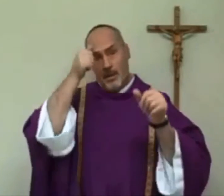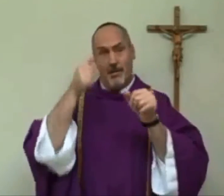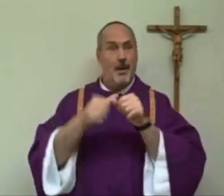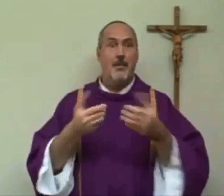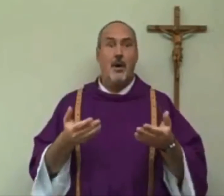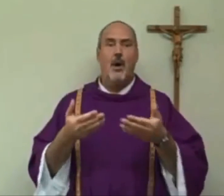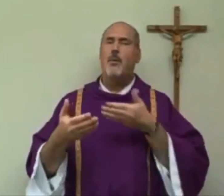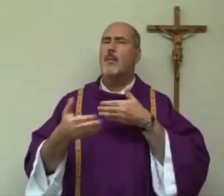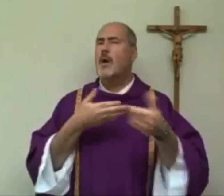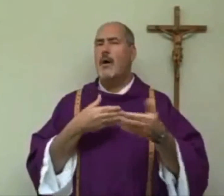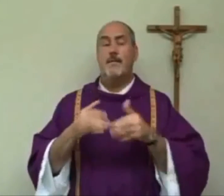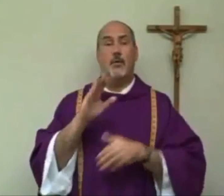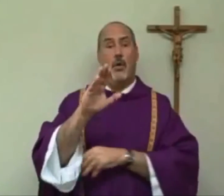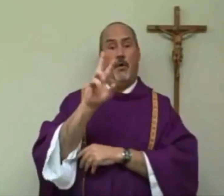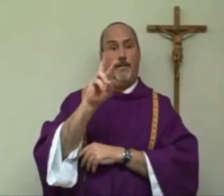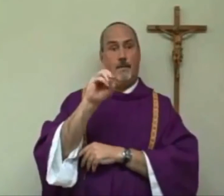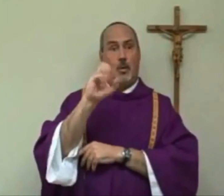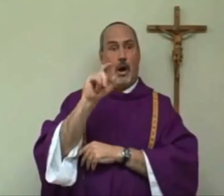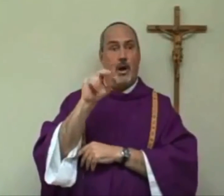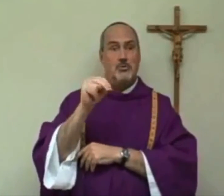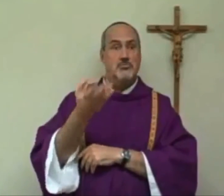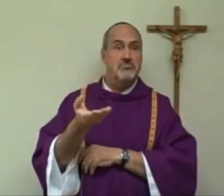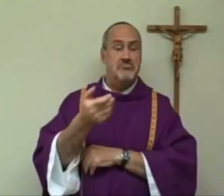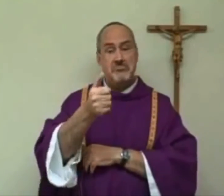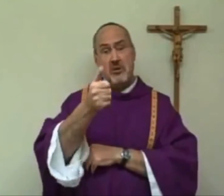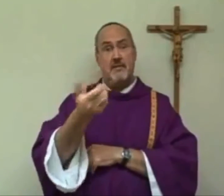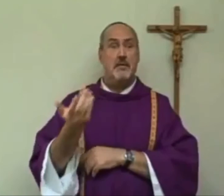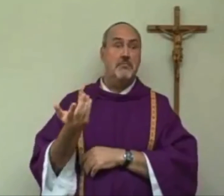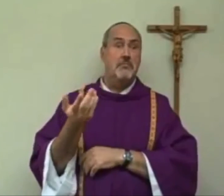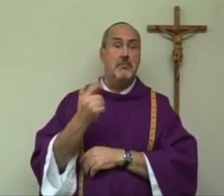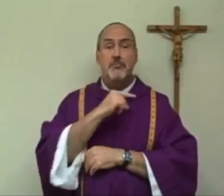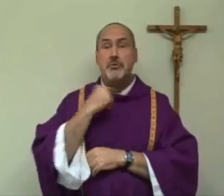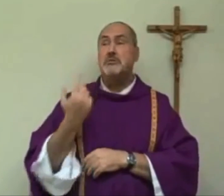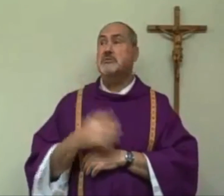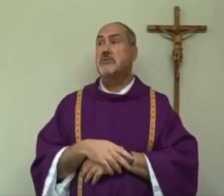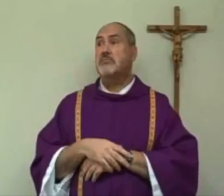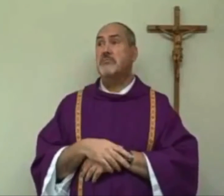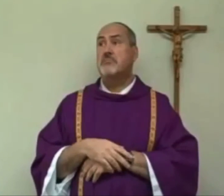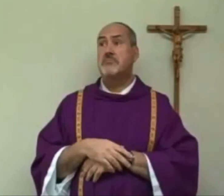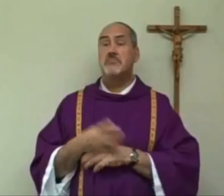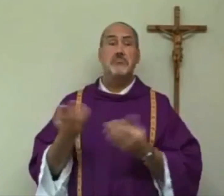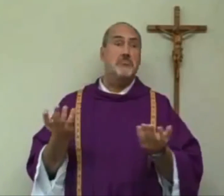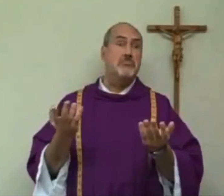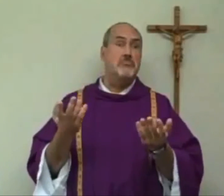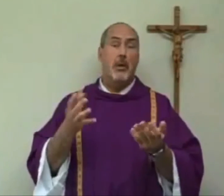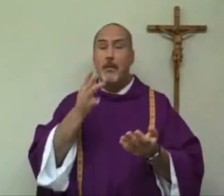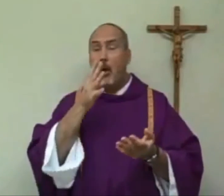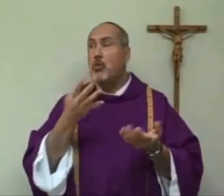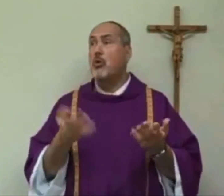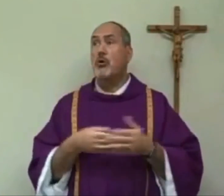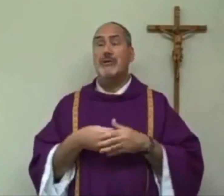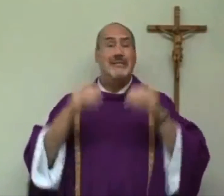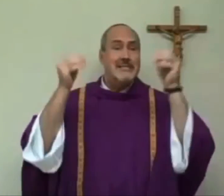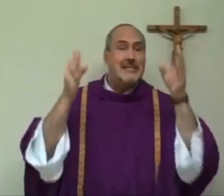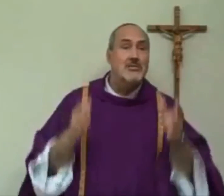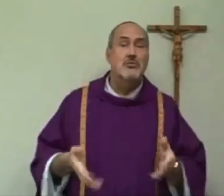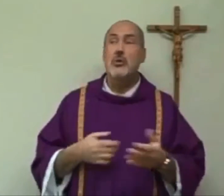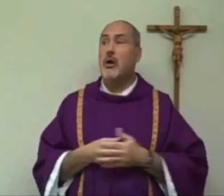that example. And remember, regardless of what your vocation is, whether it be a